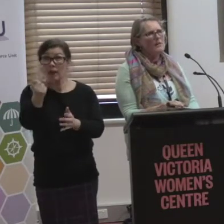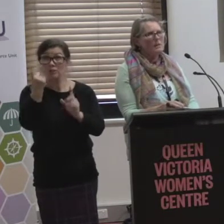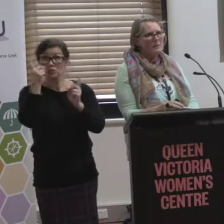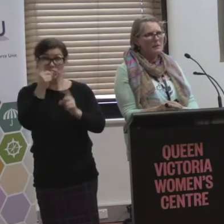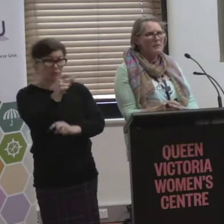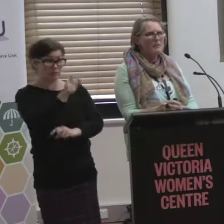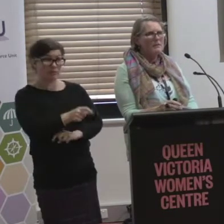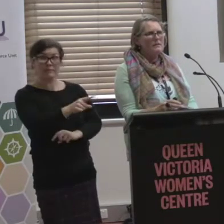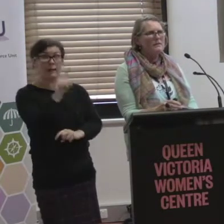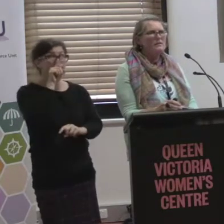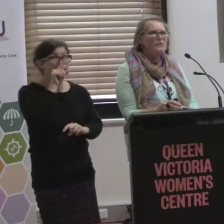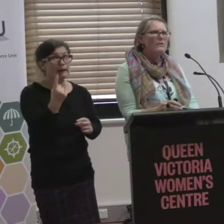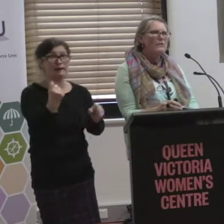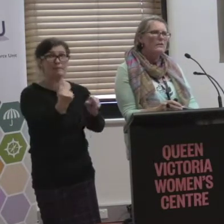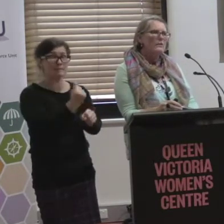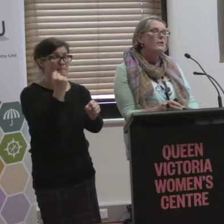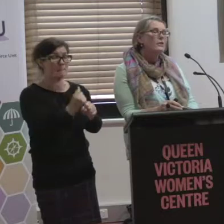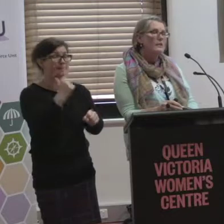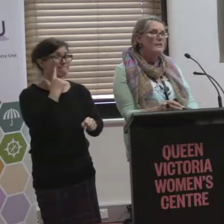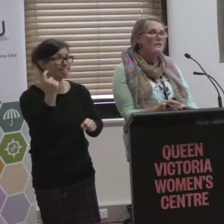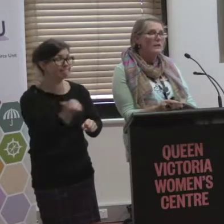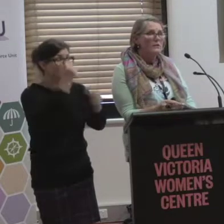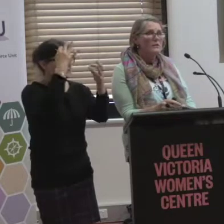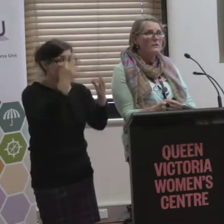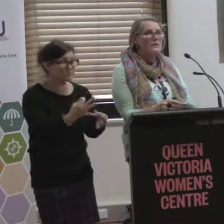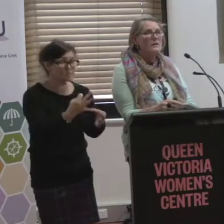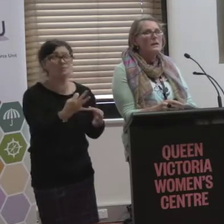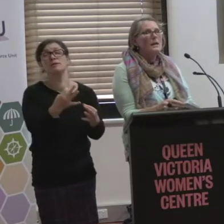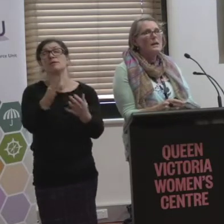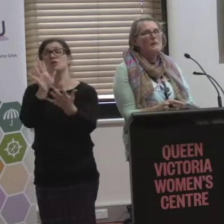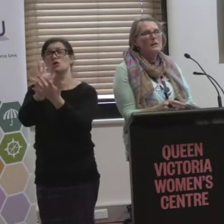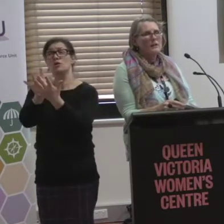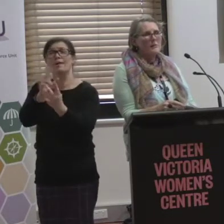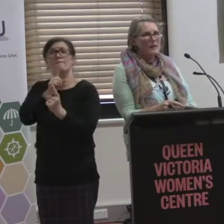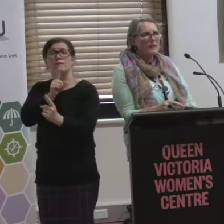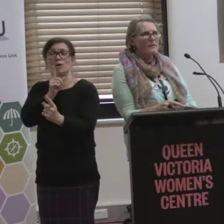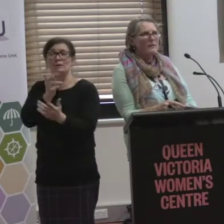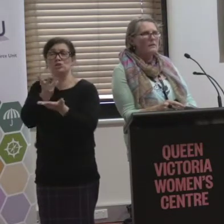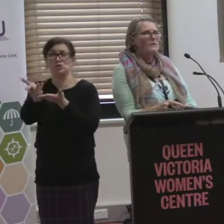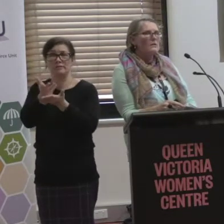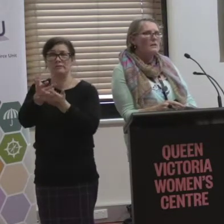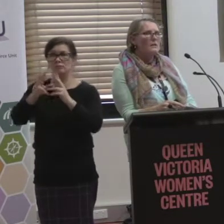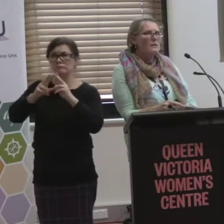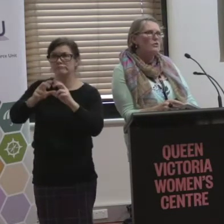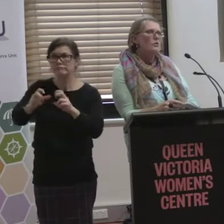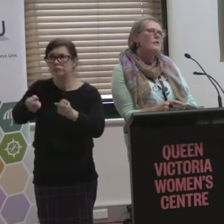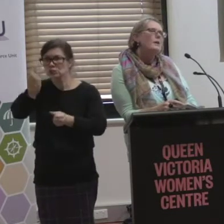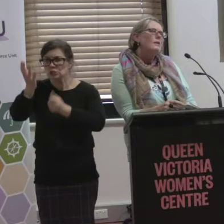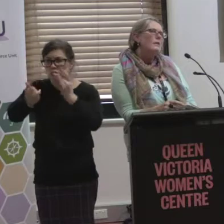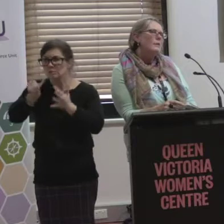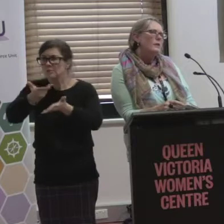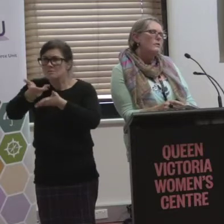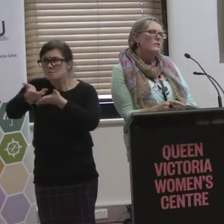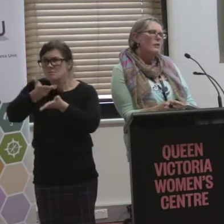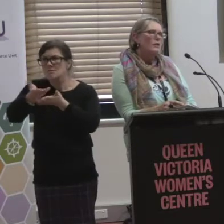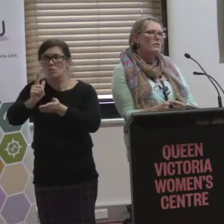not having the ability to make reasoned decisions for themselves to contact the advice service and to unpack the concerns and the issues